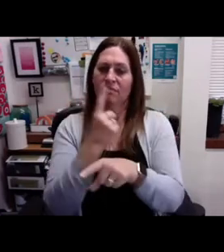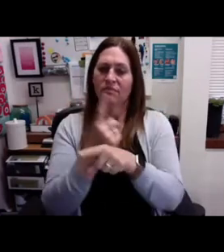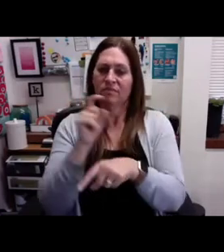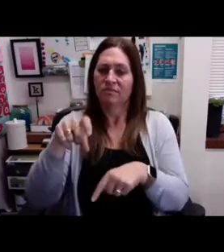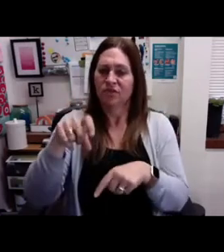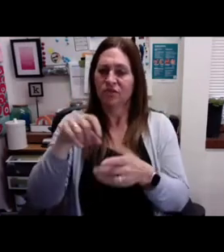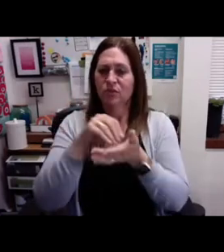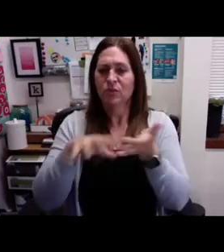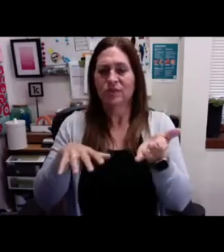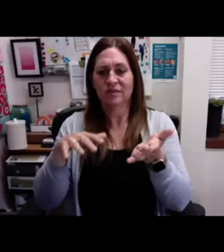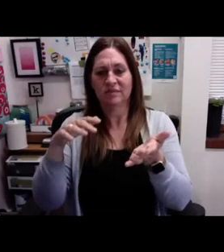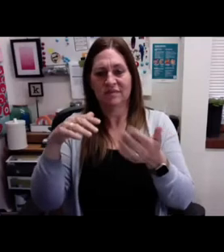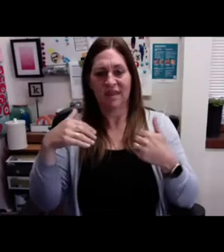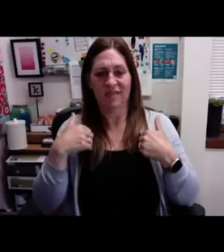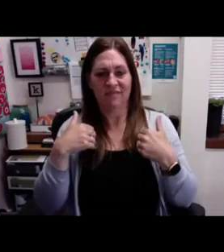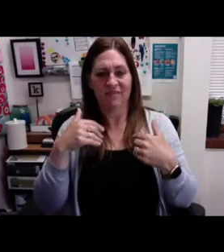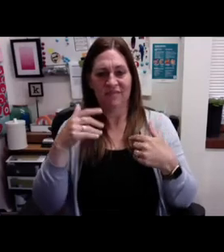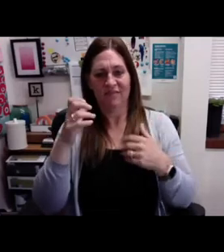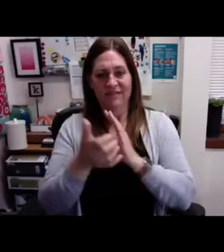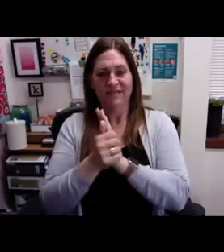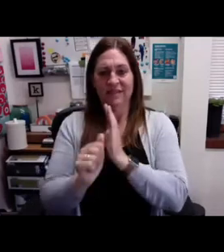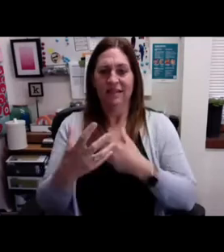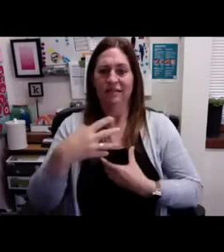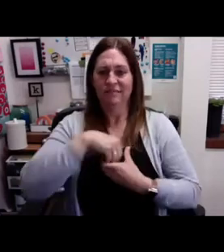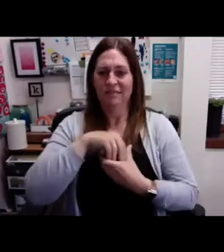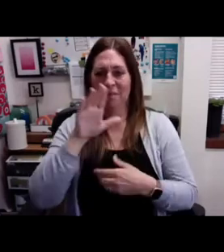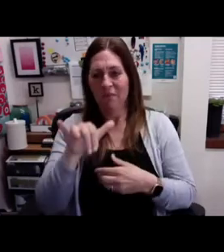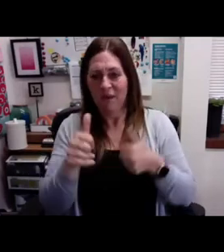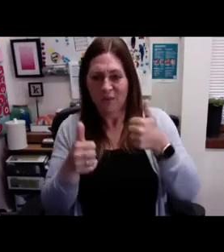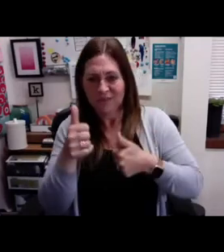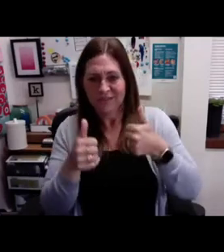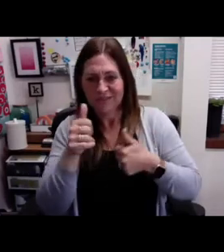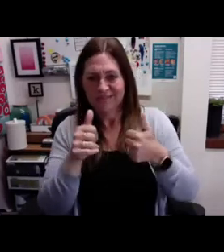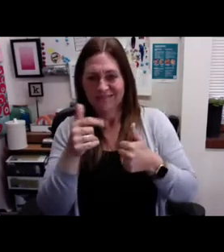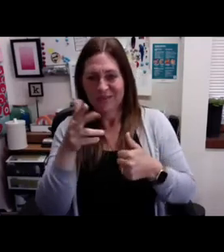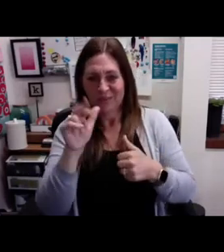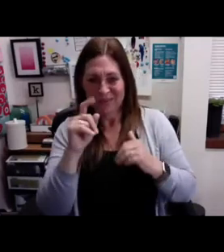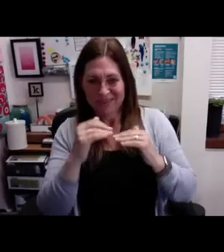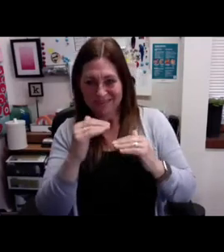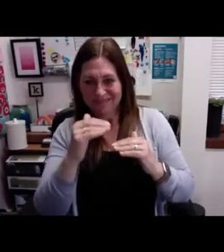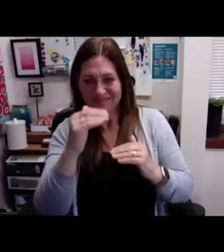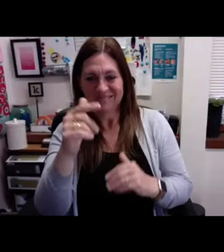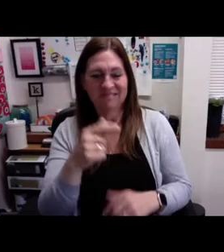And that's according to grade level and what is appropriate for a student to have as far as skills,